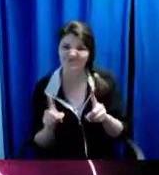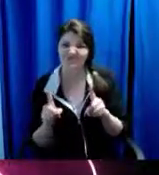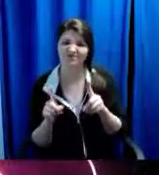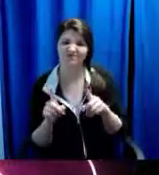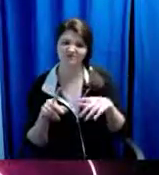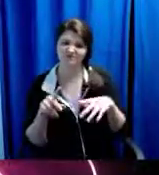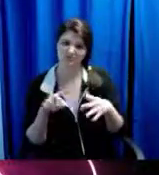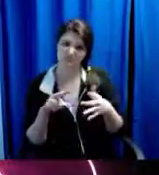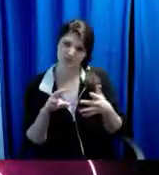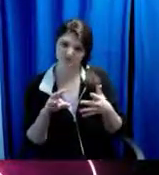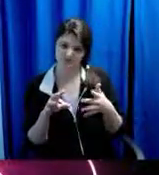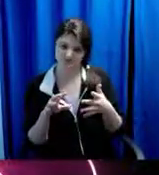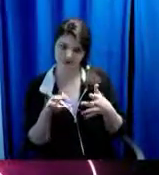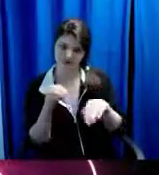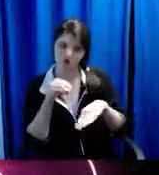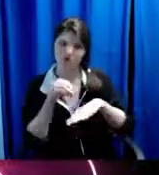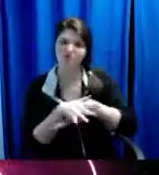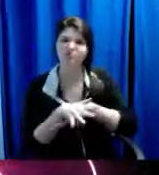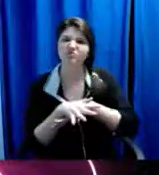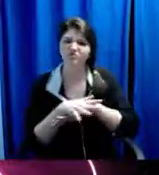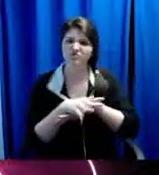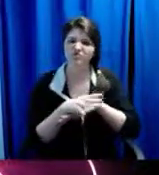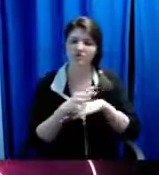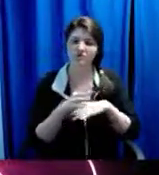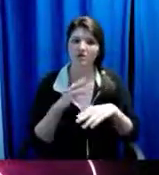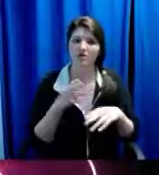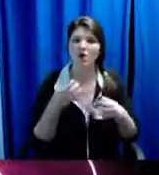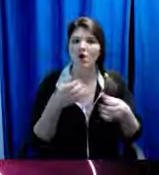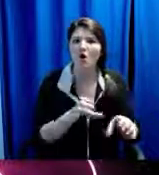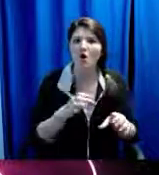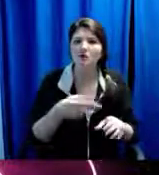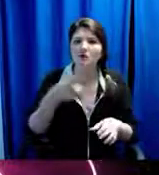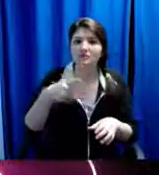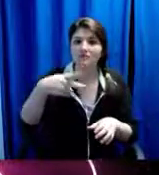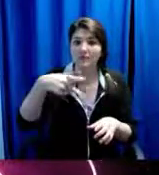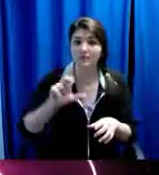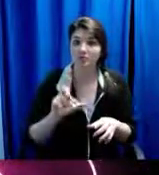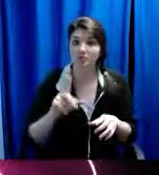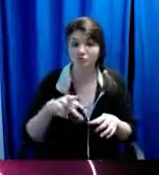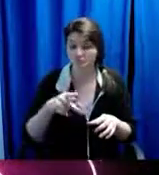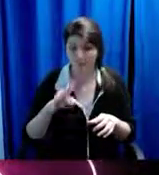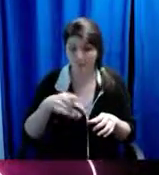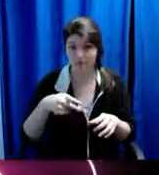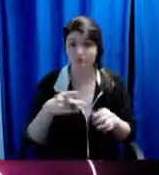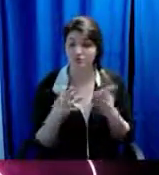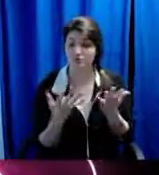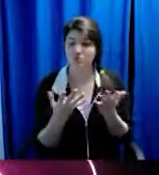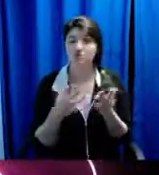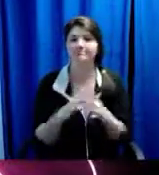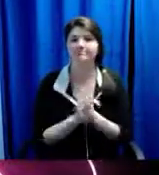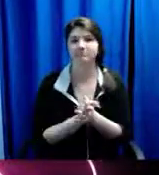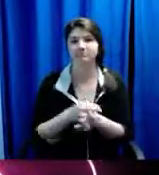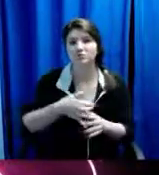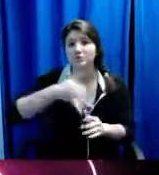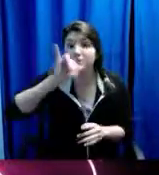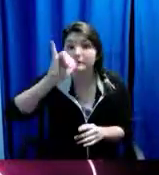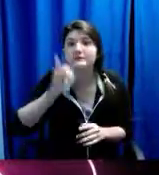not treated for a long time, may also lead to other health problems, and it may lead to the death of the